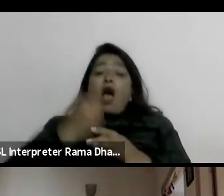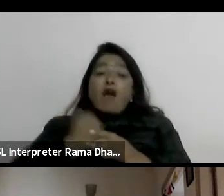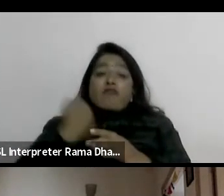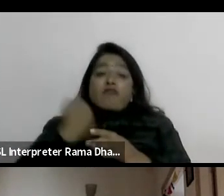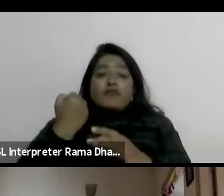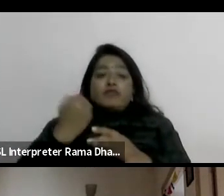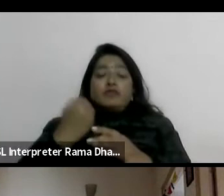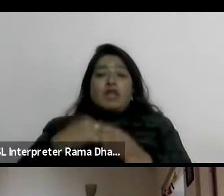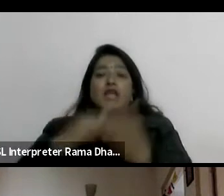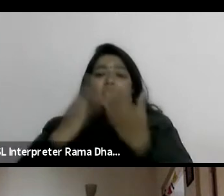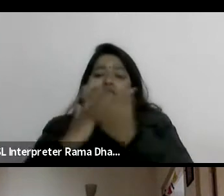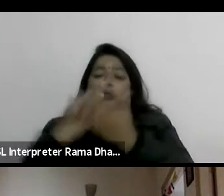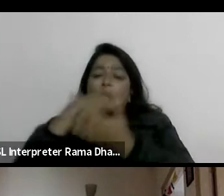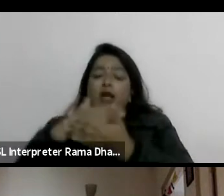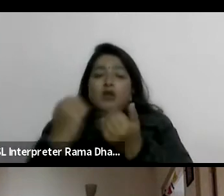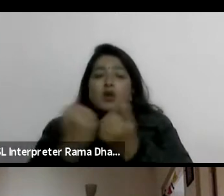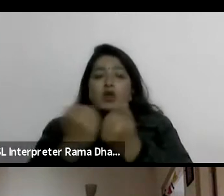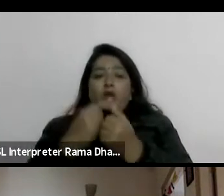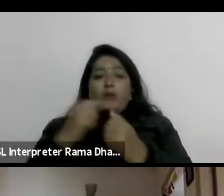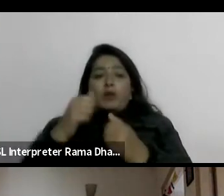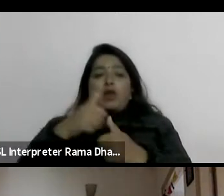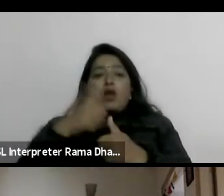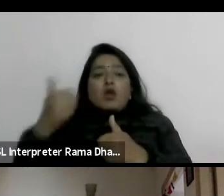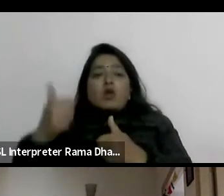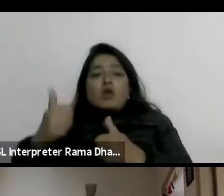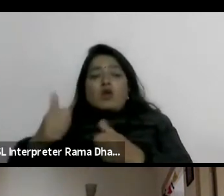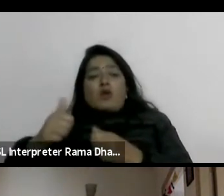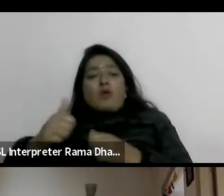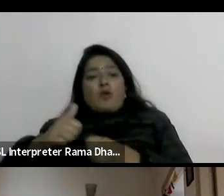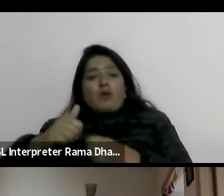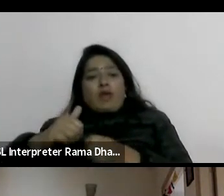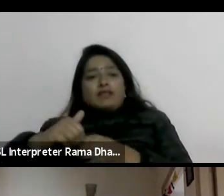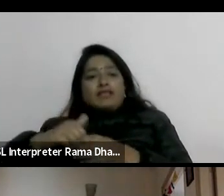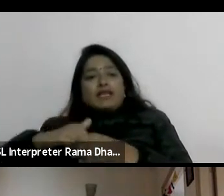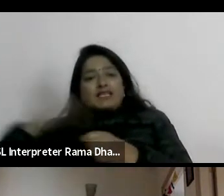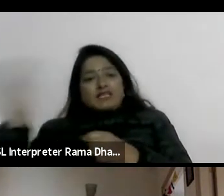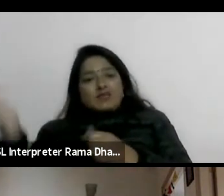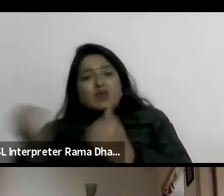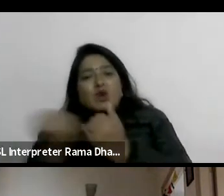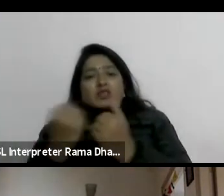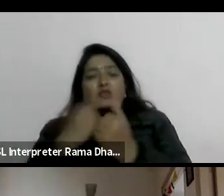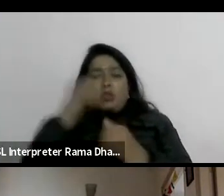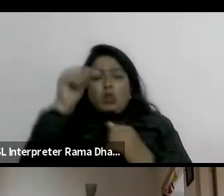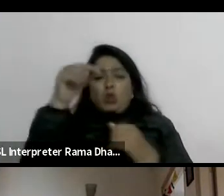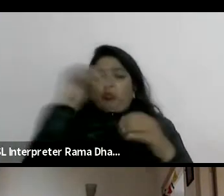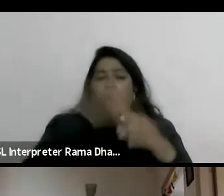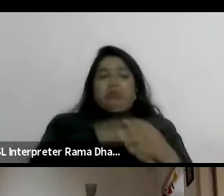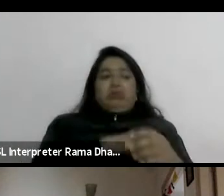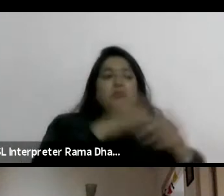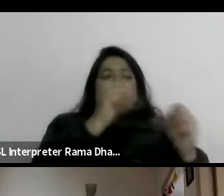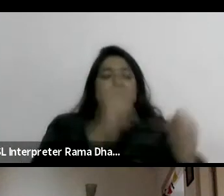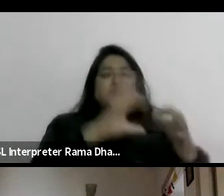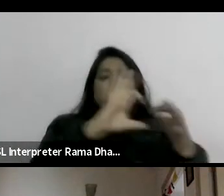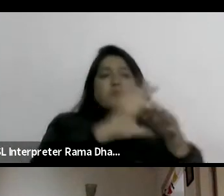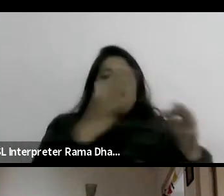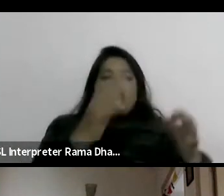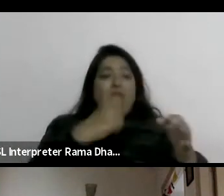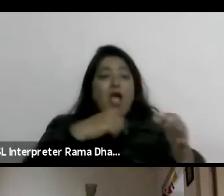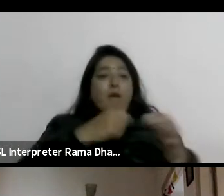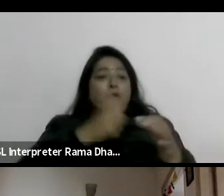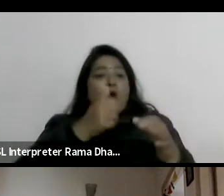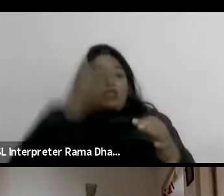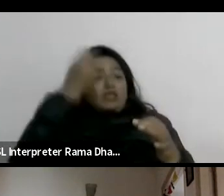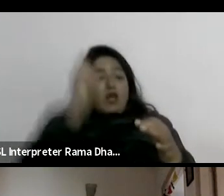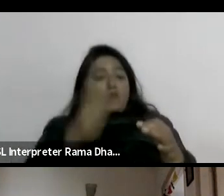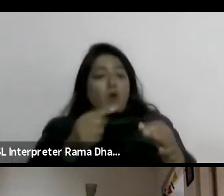divide ourselves and we exclude certain groups of people just because they don't fit our idea of what is right or